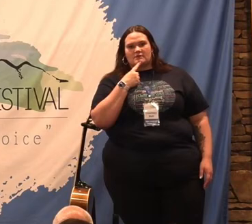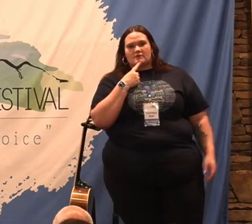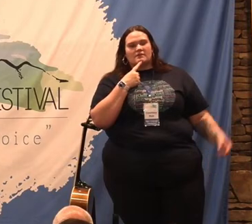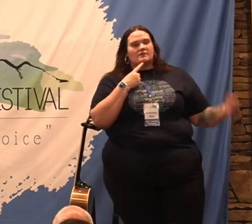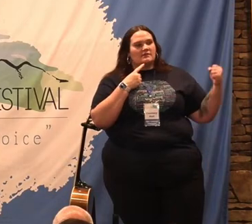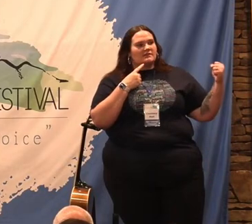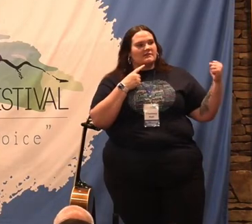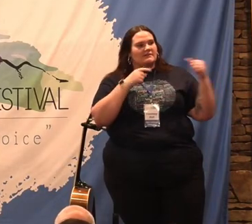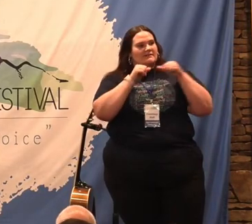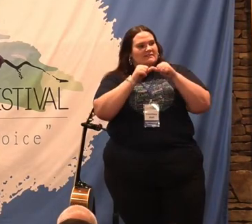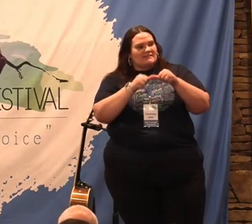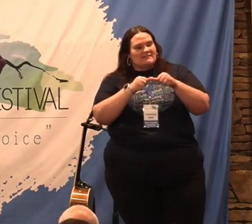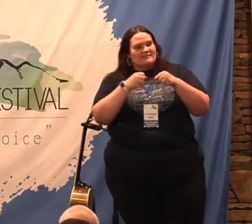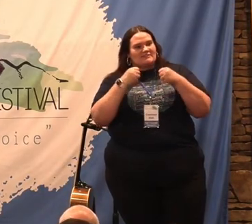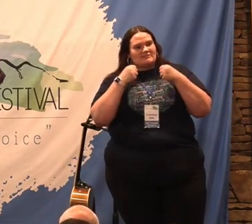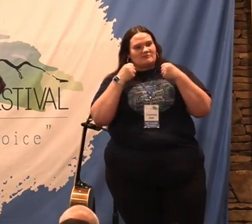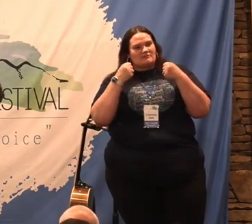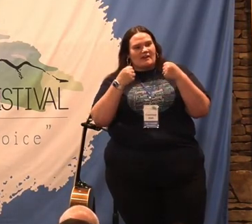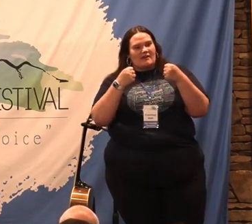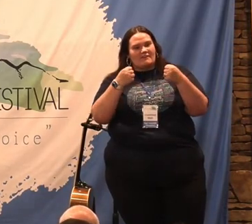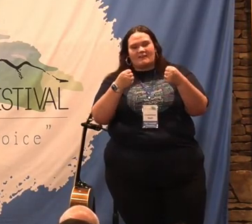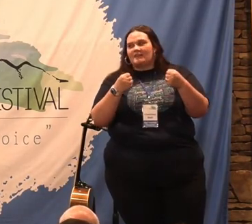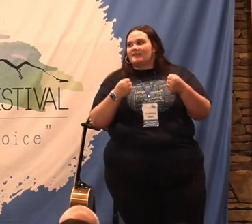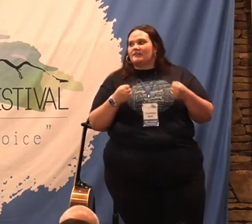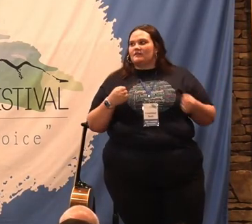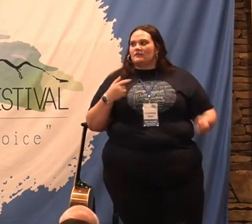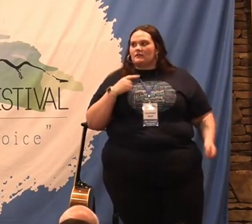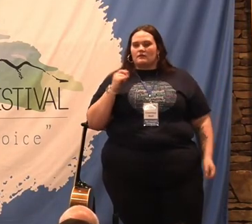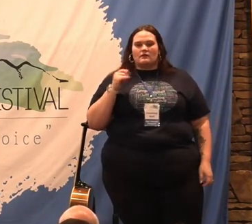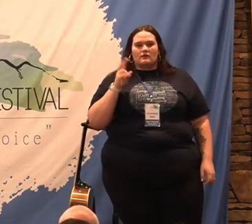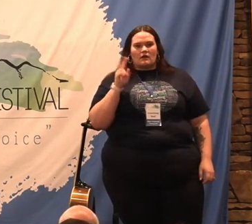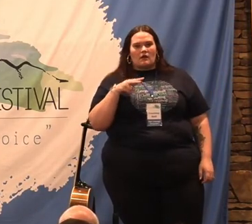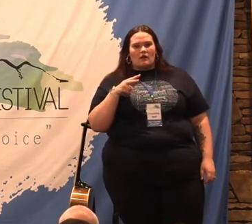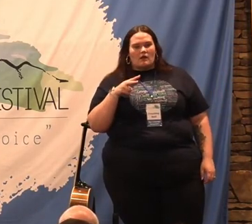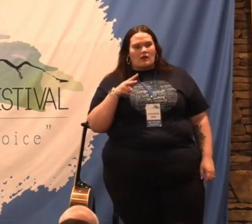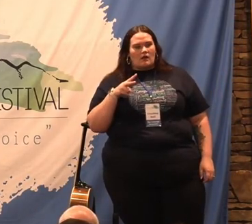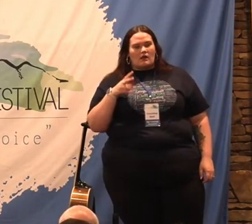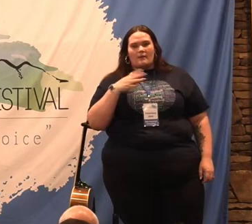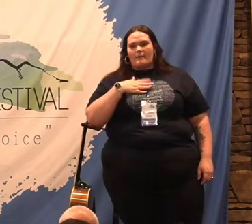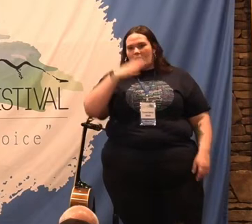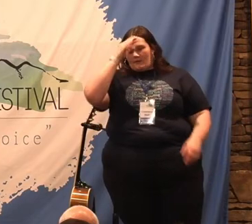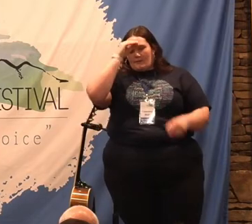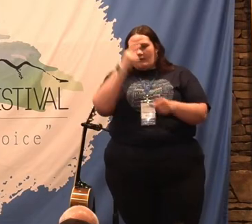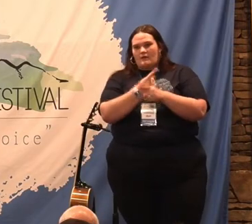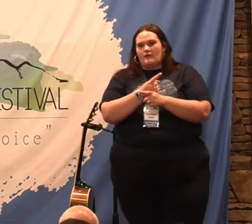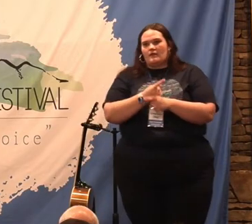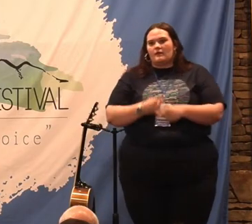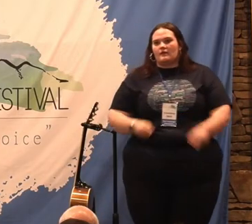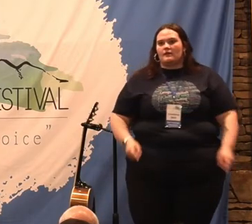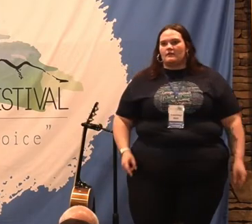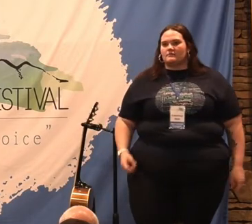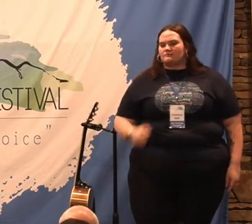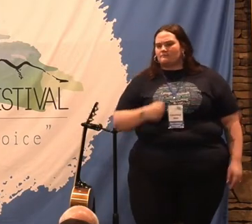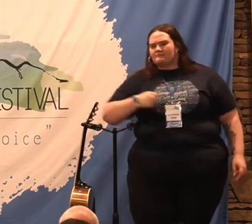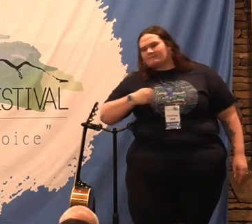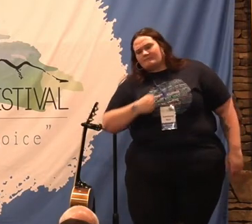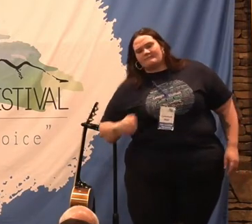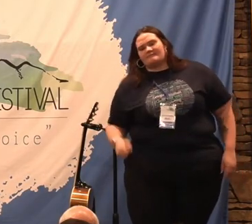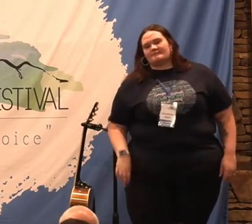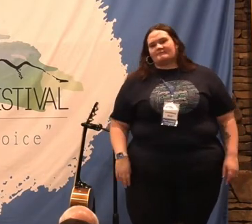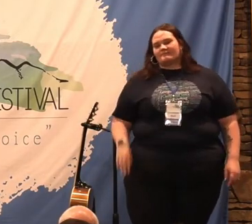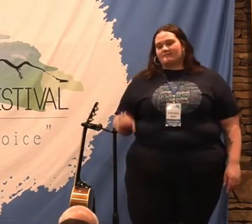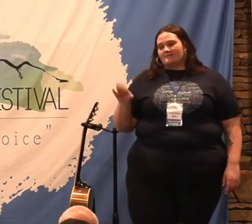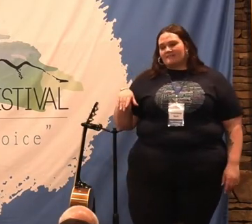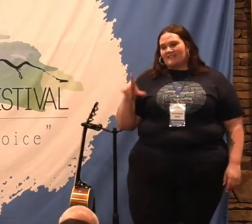and his eyes are on the street. I go, my brother nudges me and says,